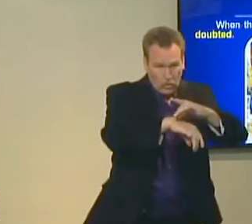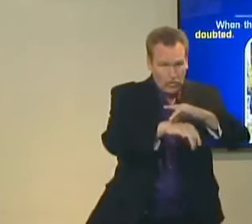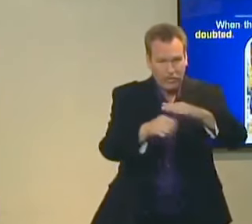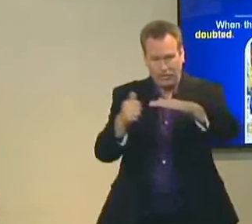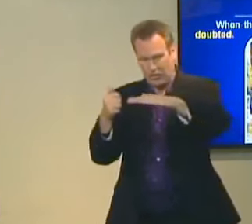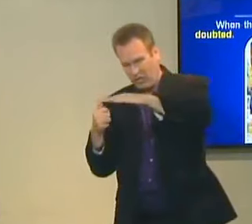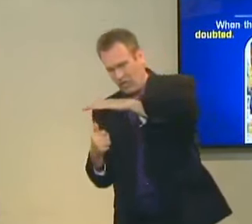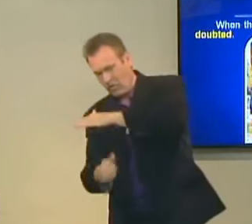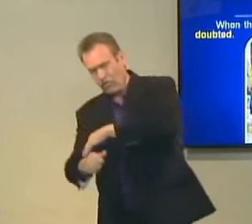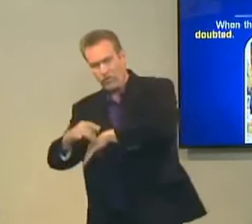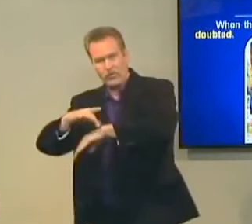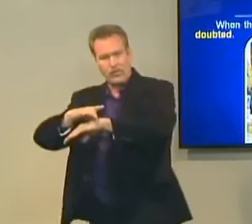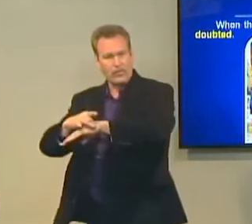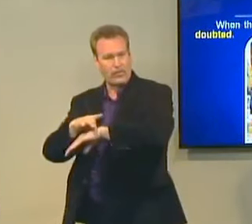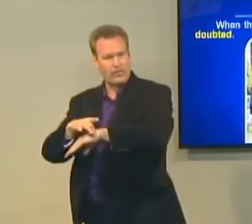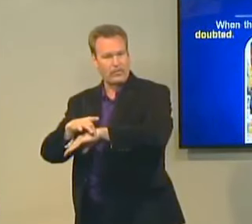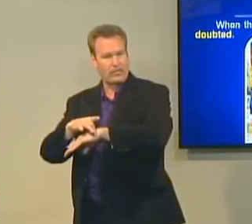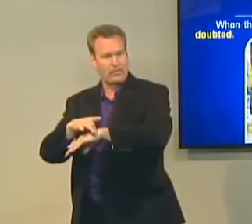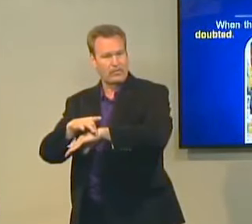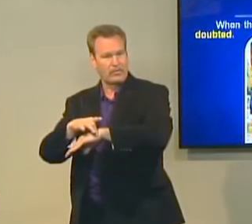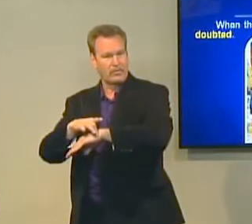In heaven and on earth and under the earth.